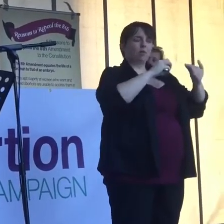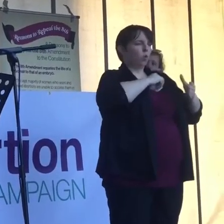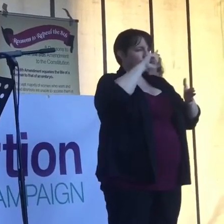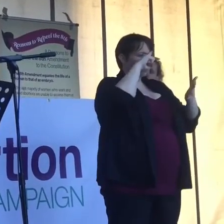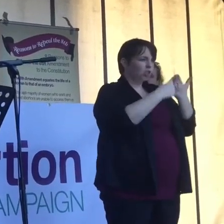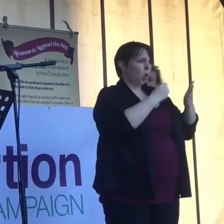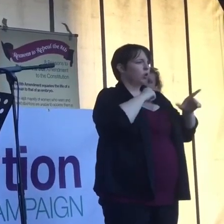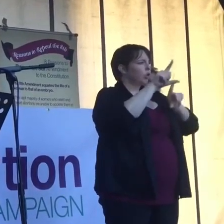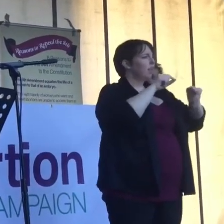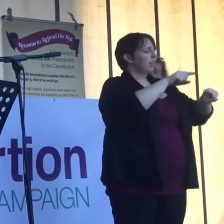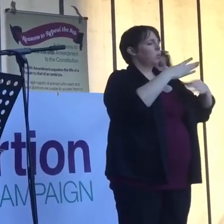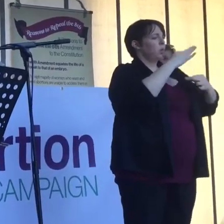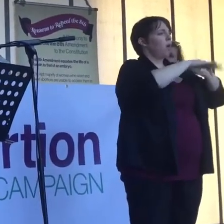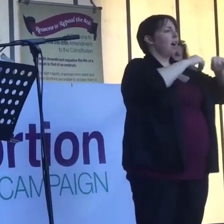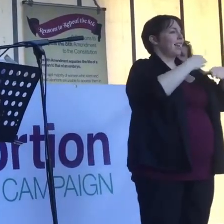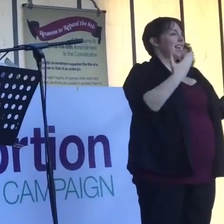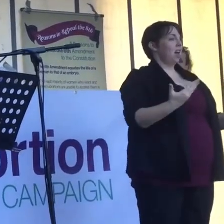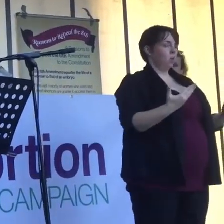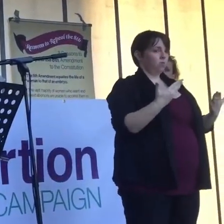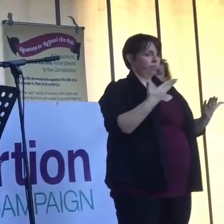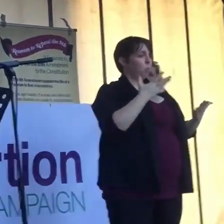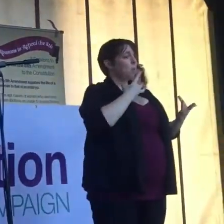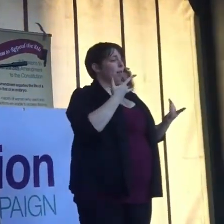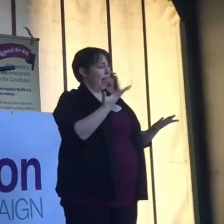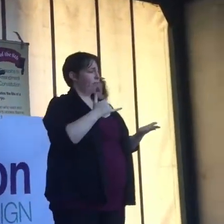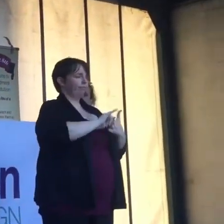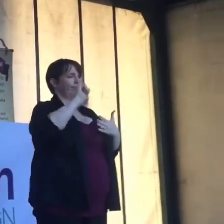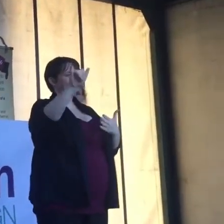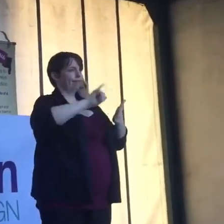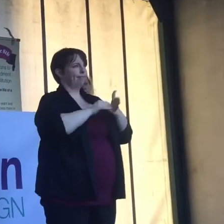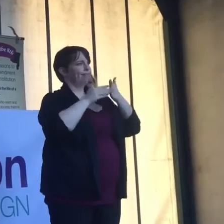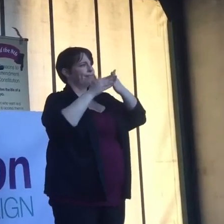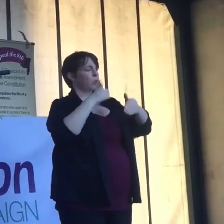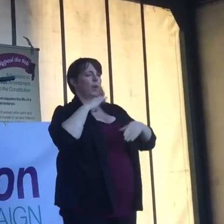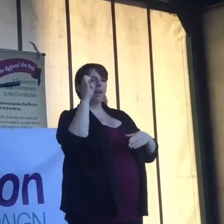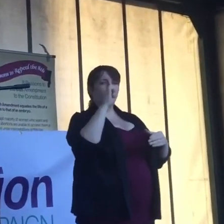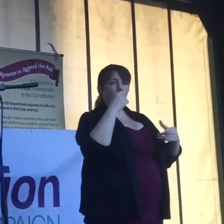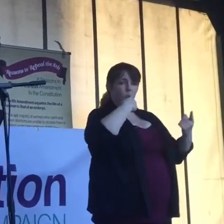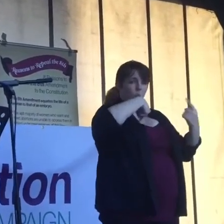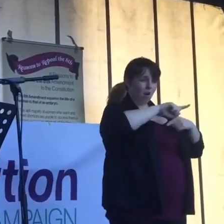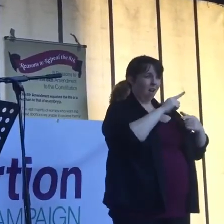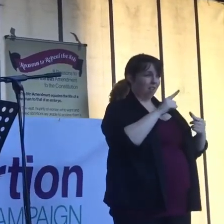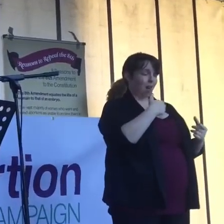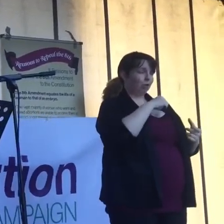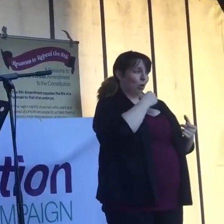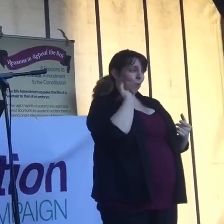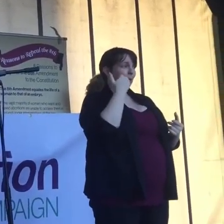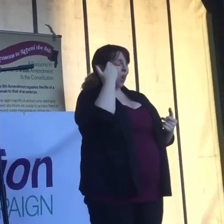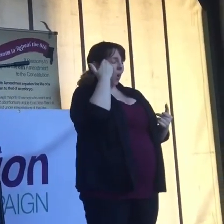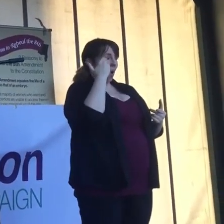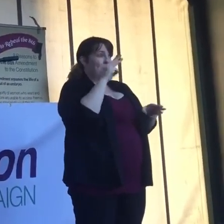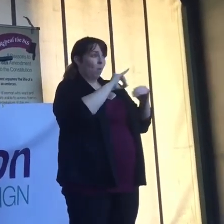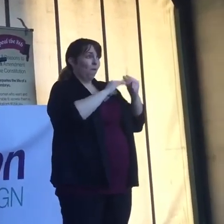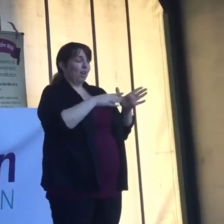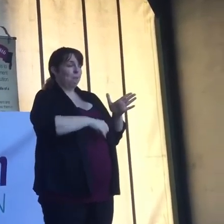choices. And this is what's going on now. They're going to England. So of course, we've all got to know people, even if we think we